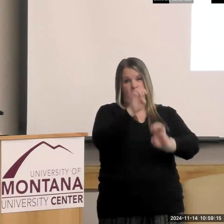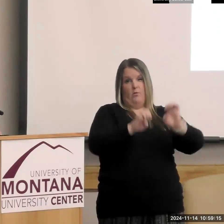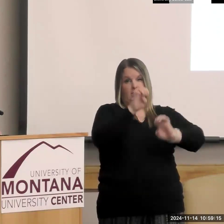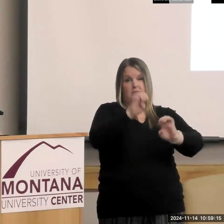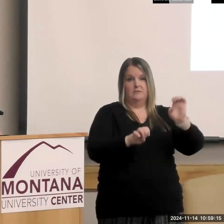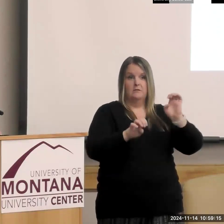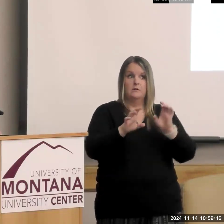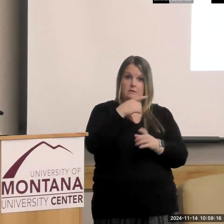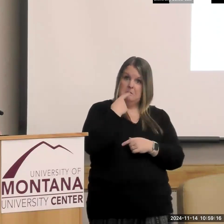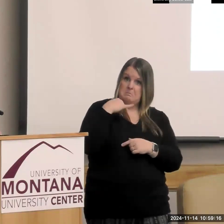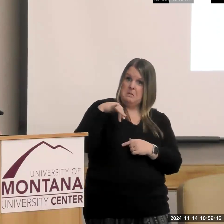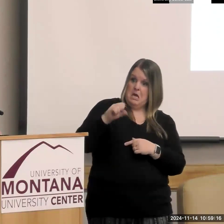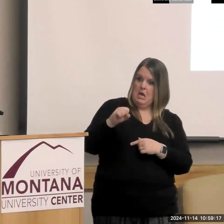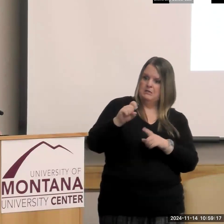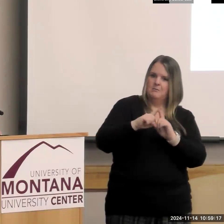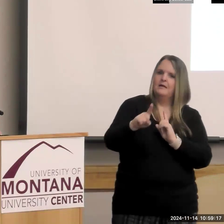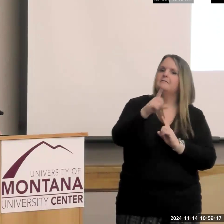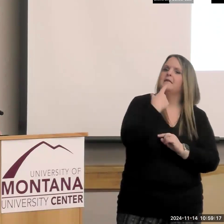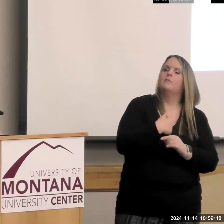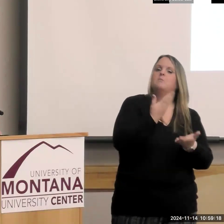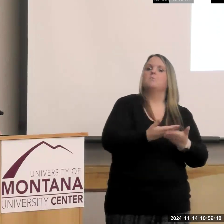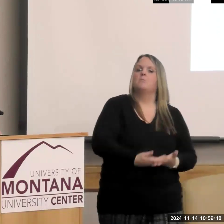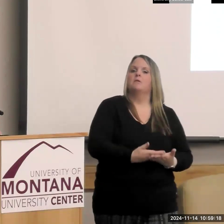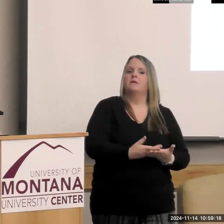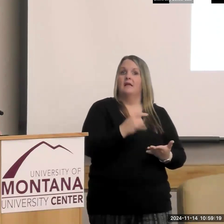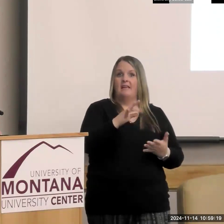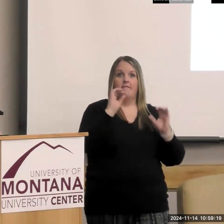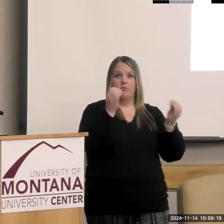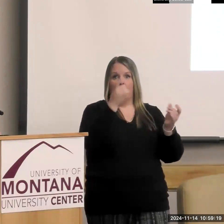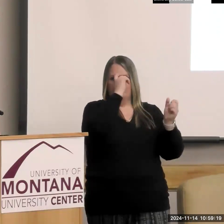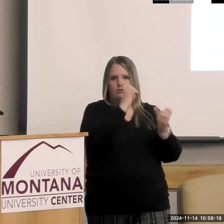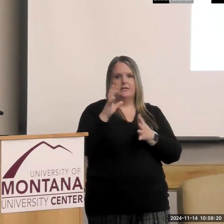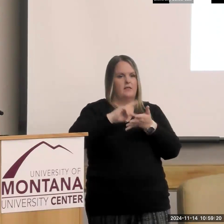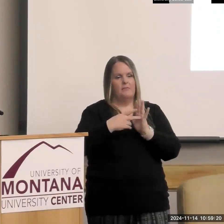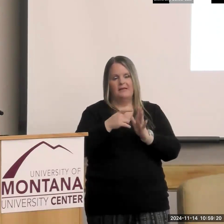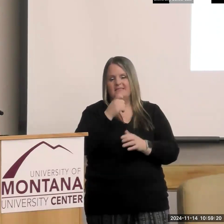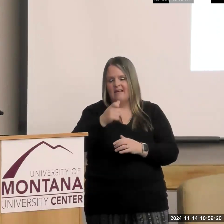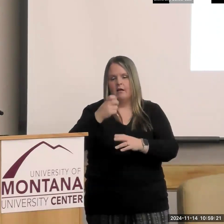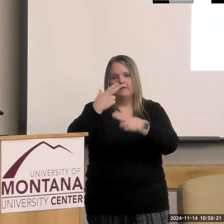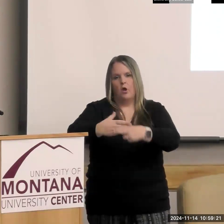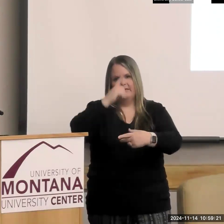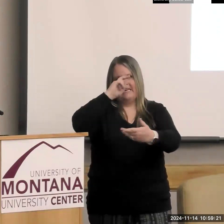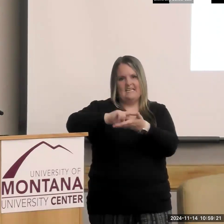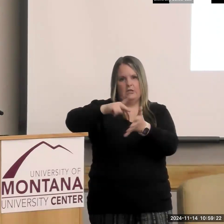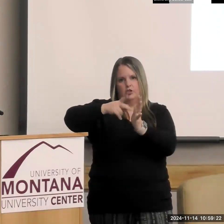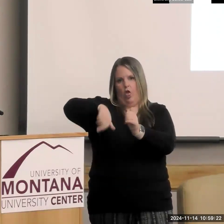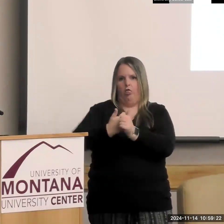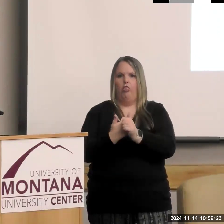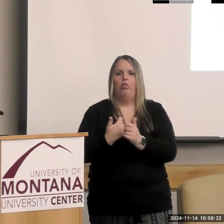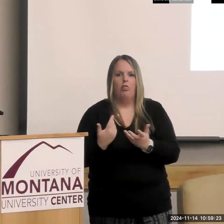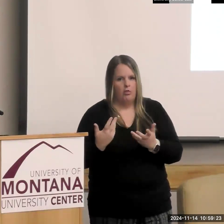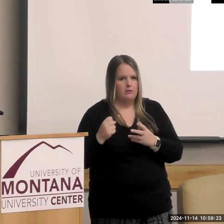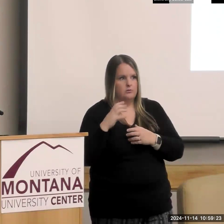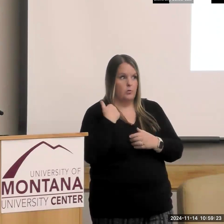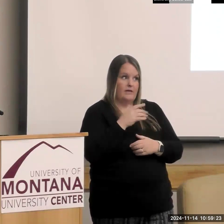thing. You could say you were, but then you'd have to give us a strategy. And if you couldn't give us a strategy, then you weren't being intentional. So we did that and